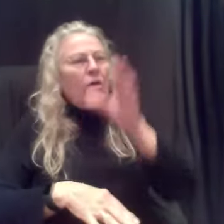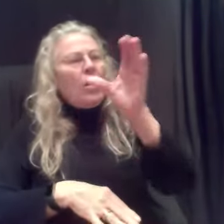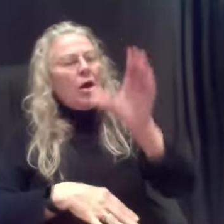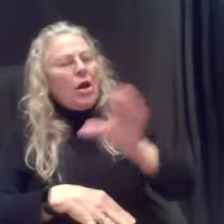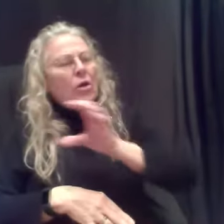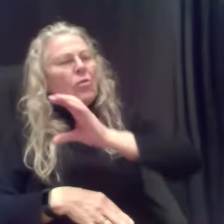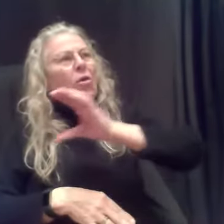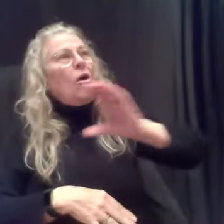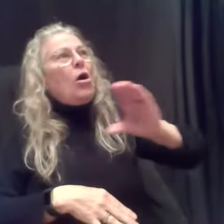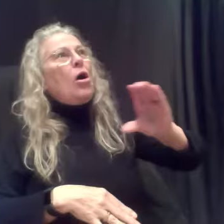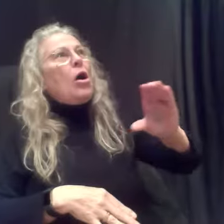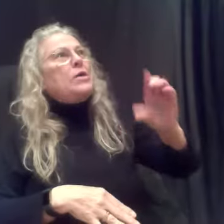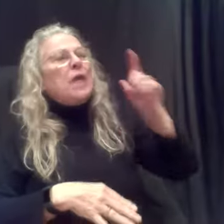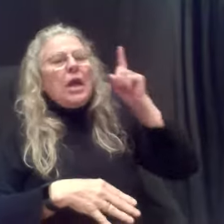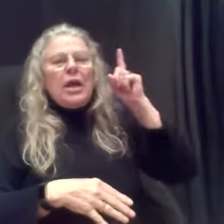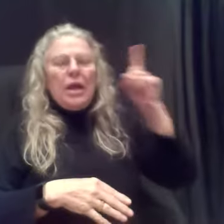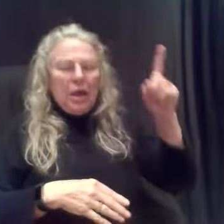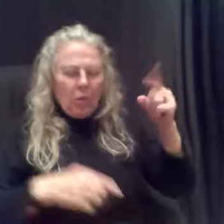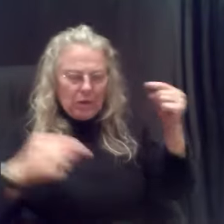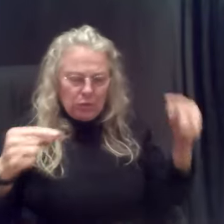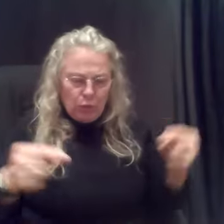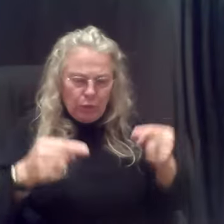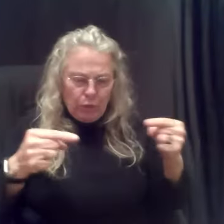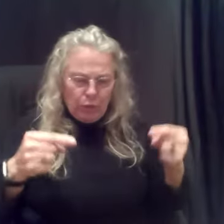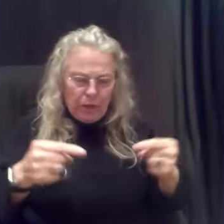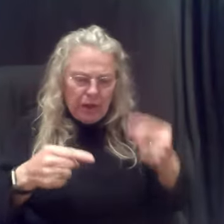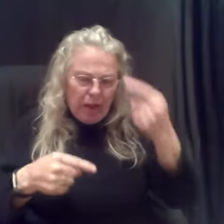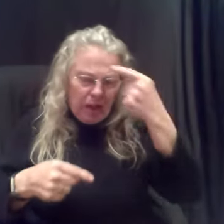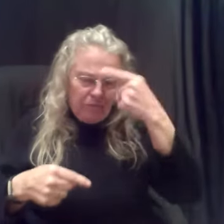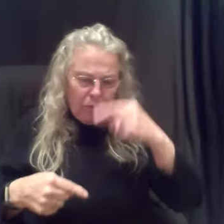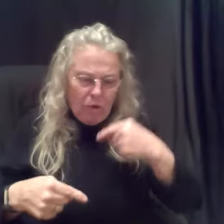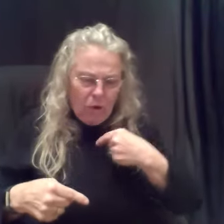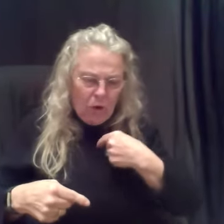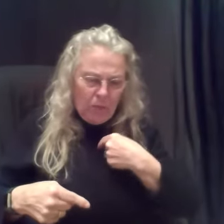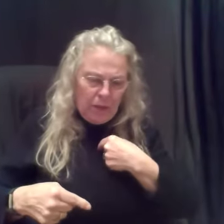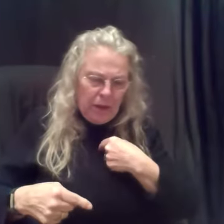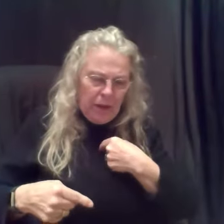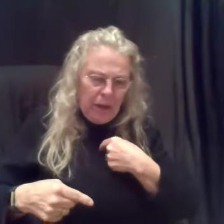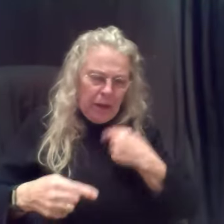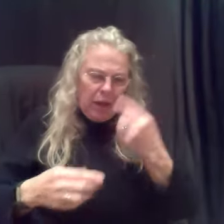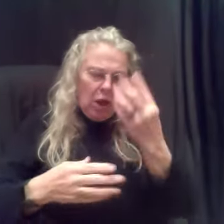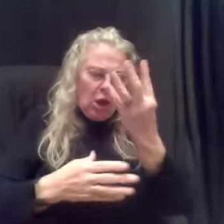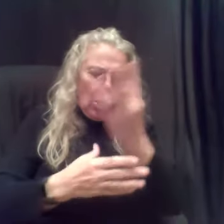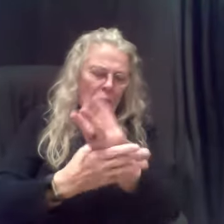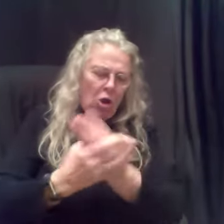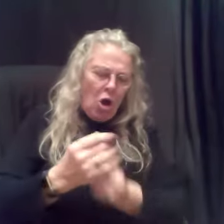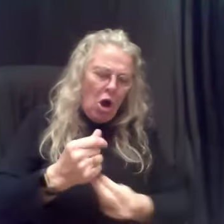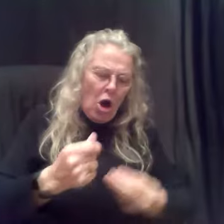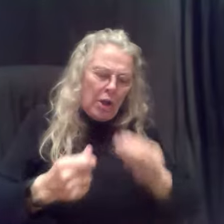the cross, he was wounded for me. Gone